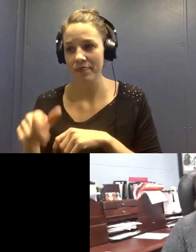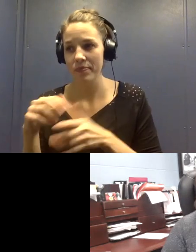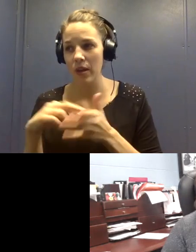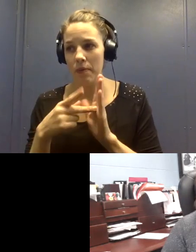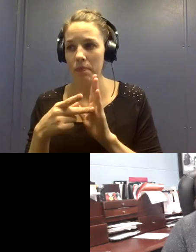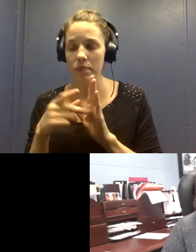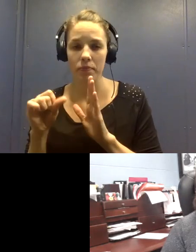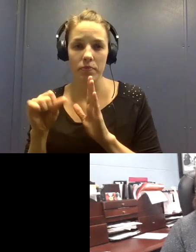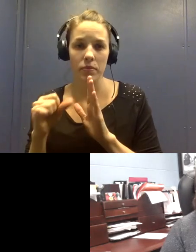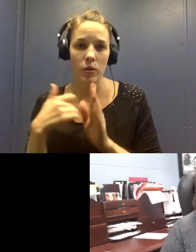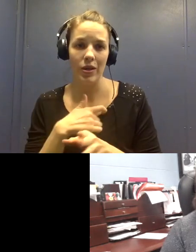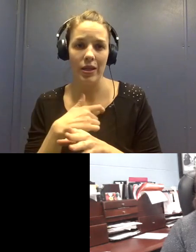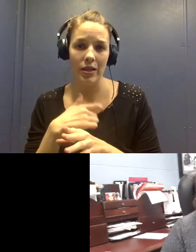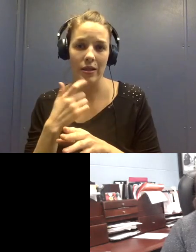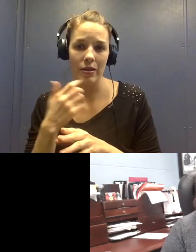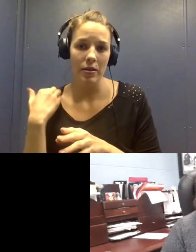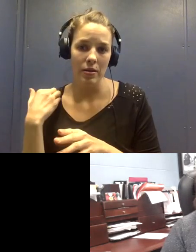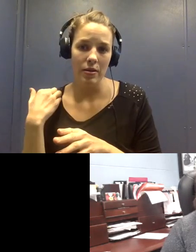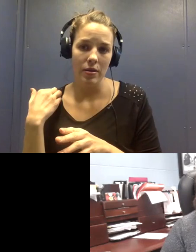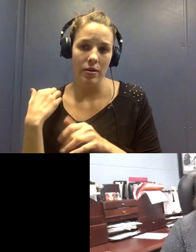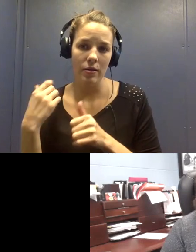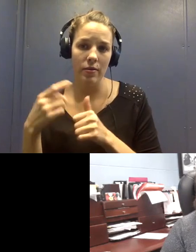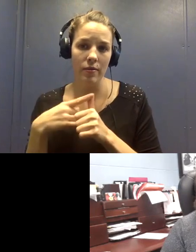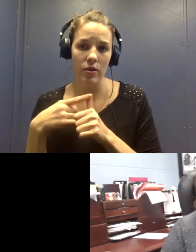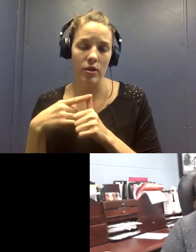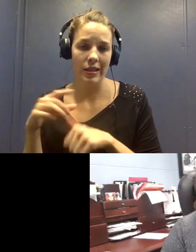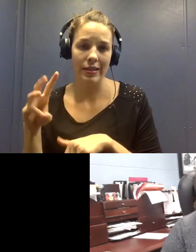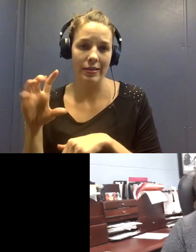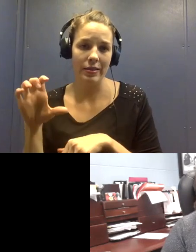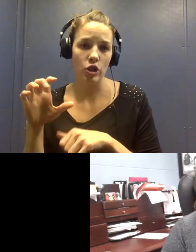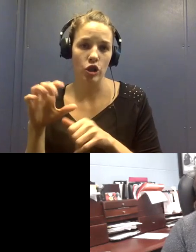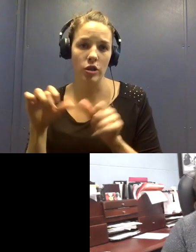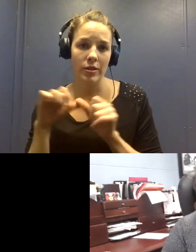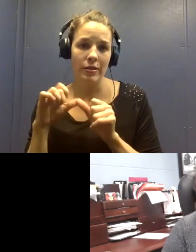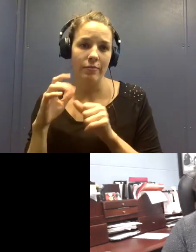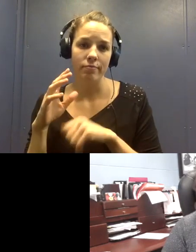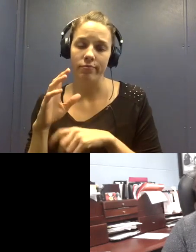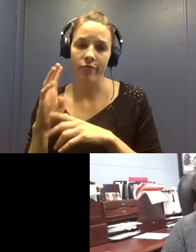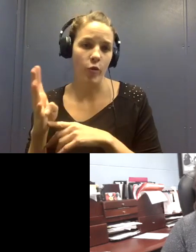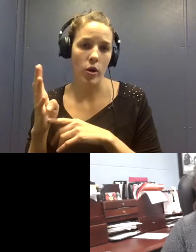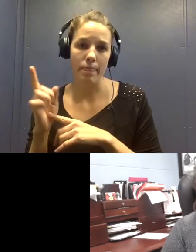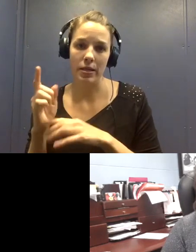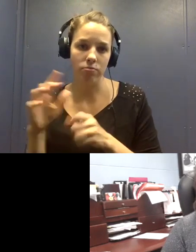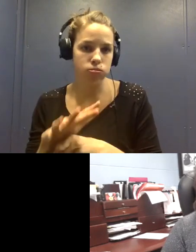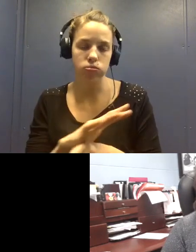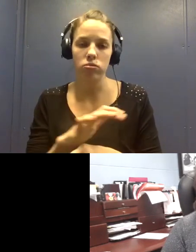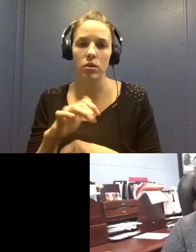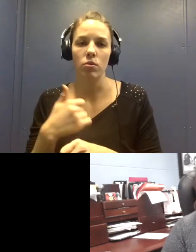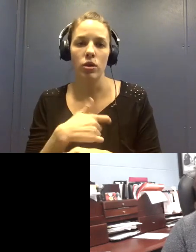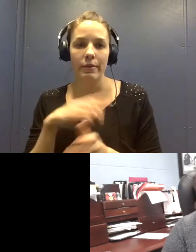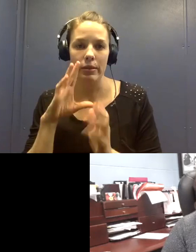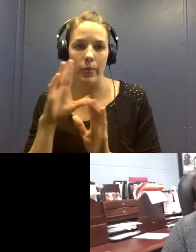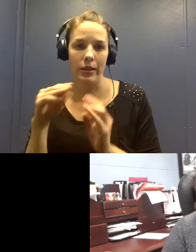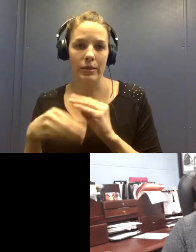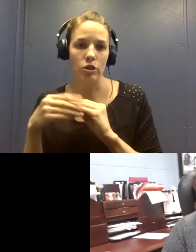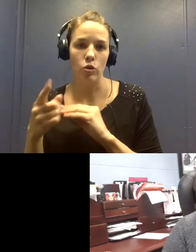means. I think we have said before that first 600 slots went in about 4 minutes. So we do expect these